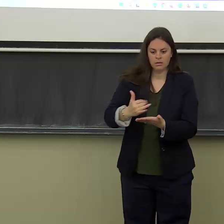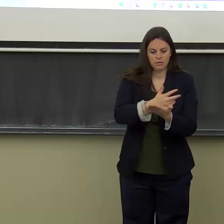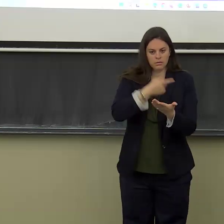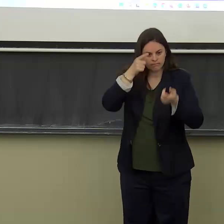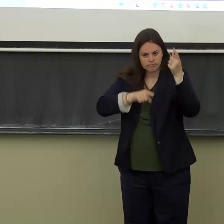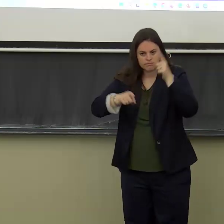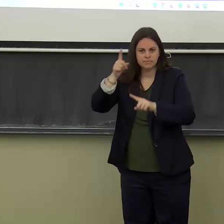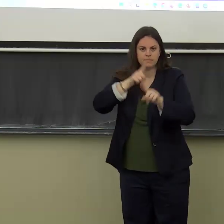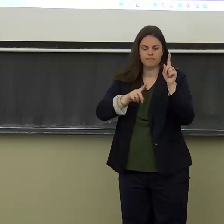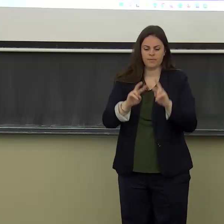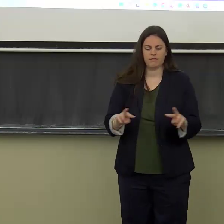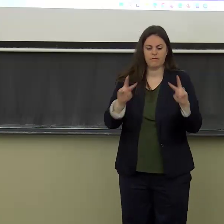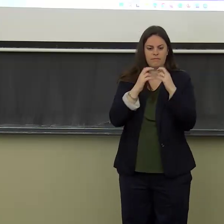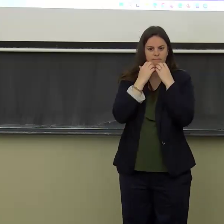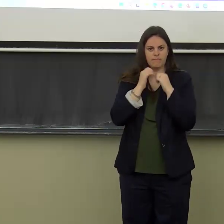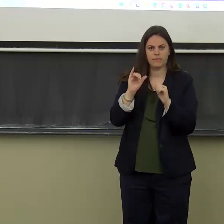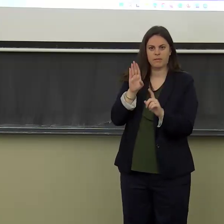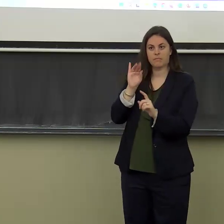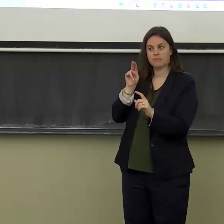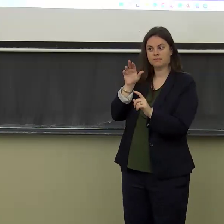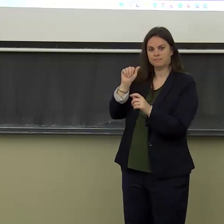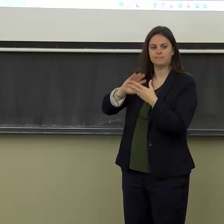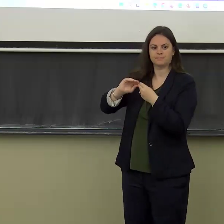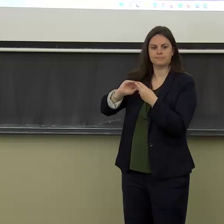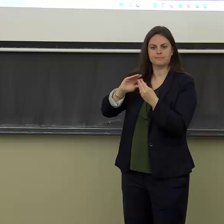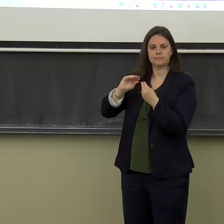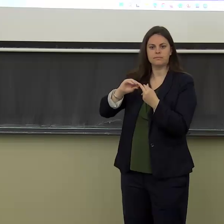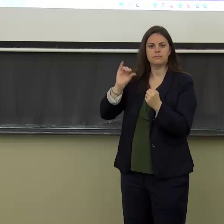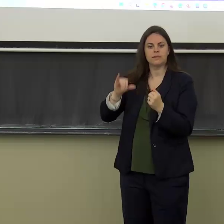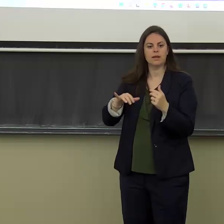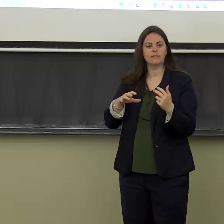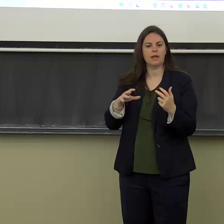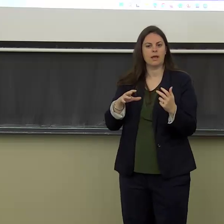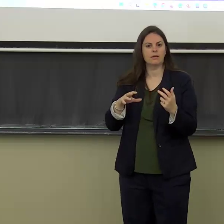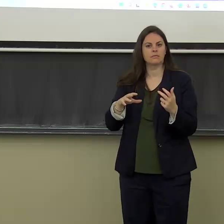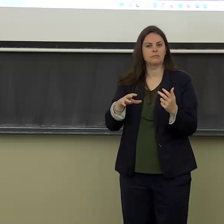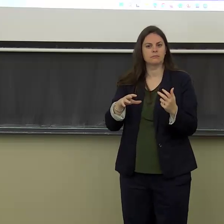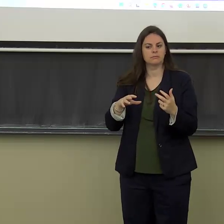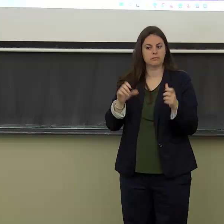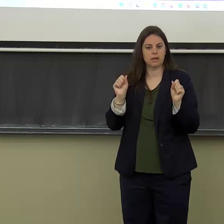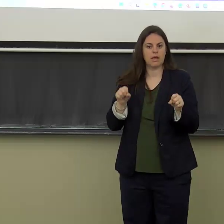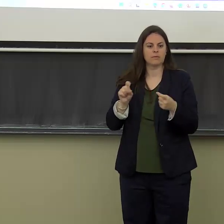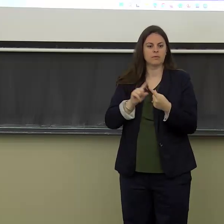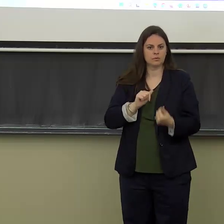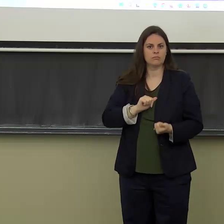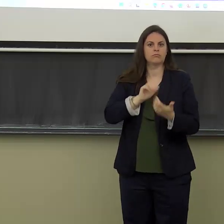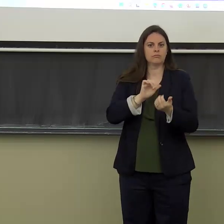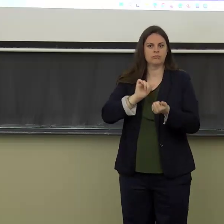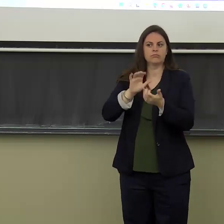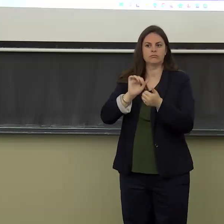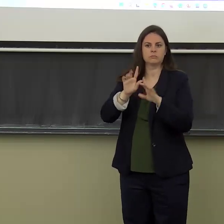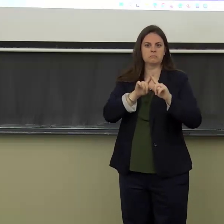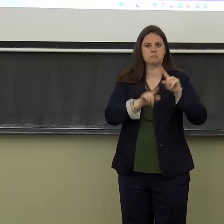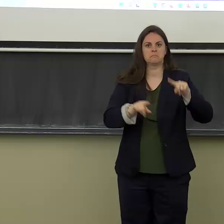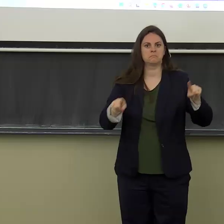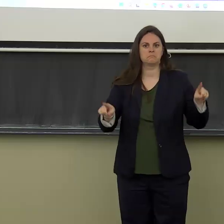understand the values that Bianca is talking about, but take a variety of different approaches? Yeah, and